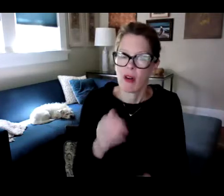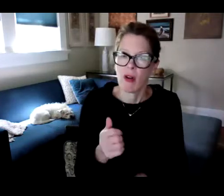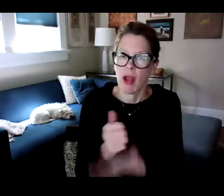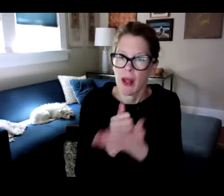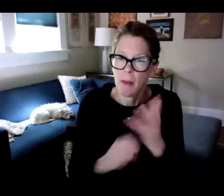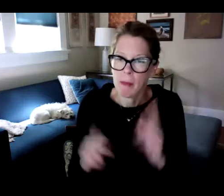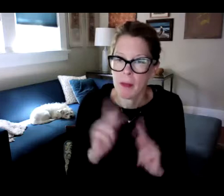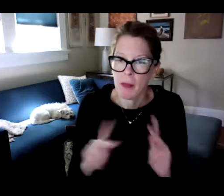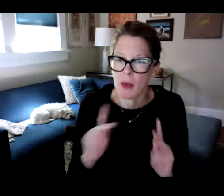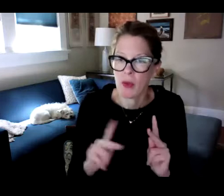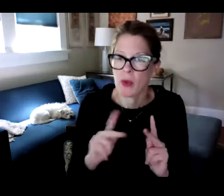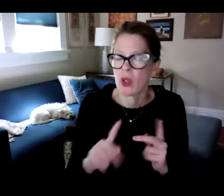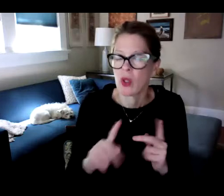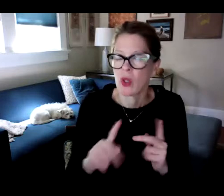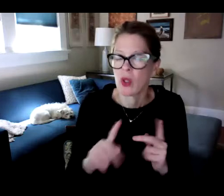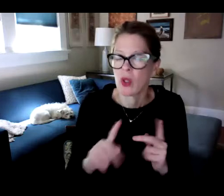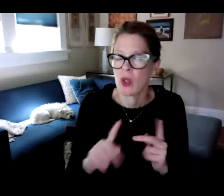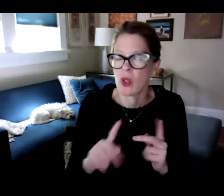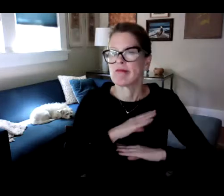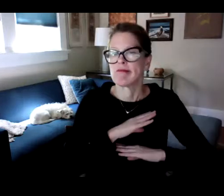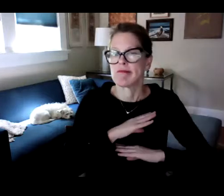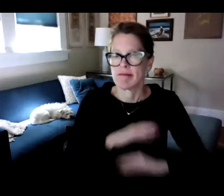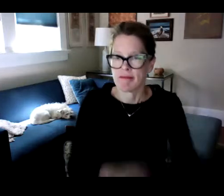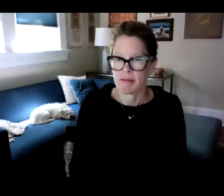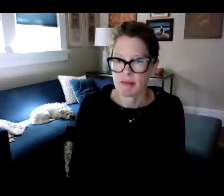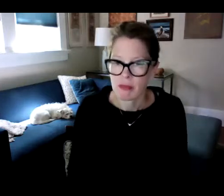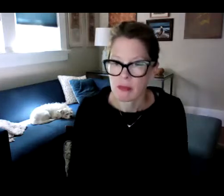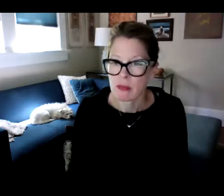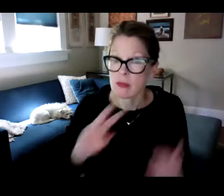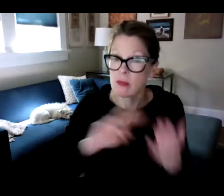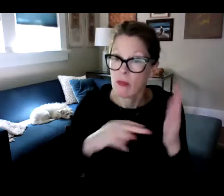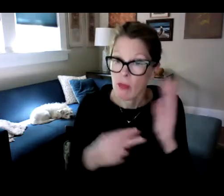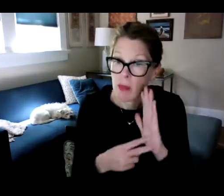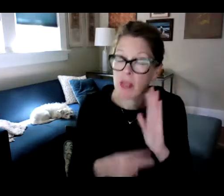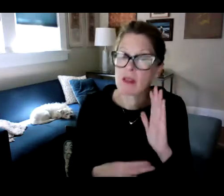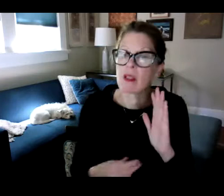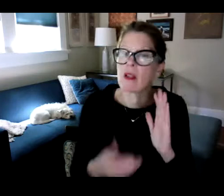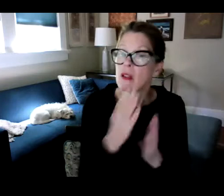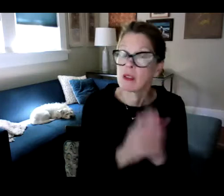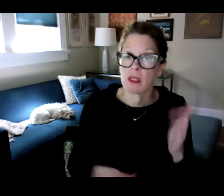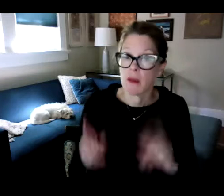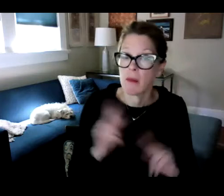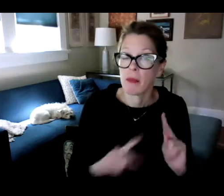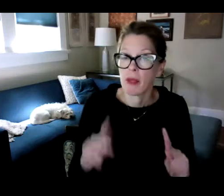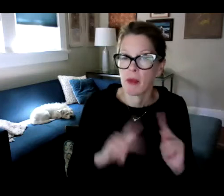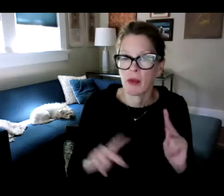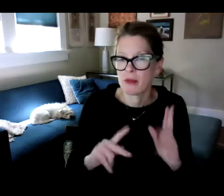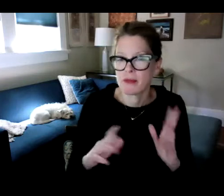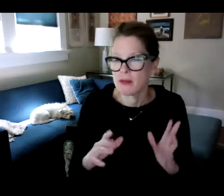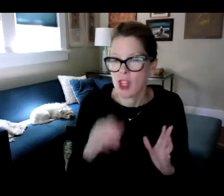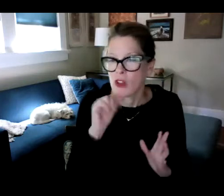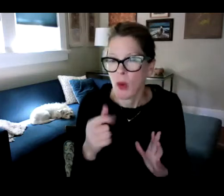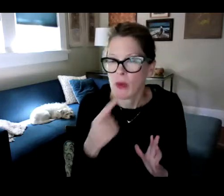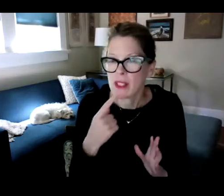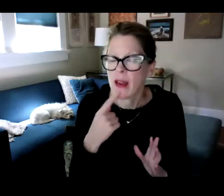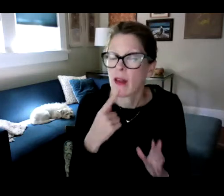the sheaves. So that those who go by say not so much as, "The Lord prosper you." We wish